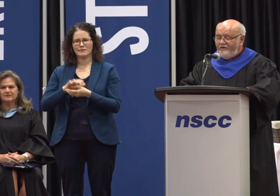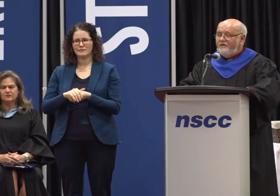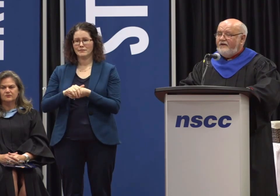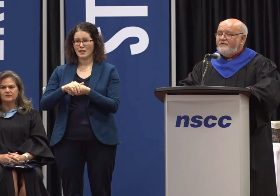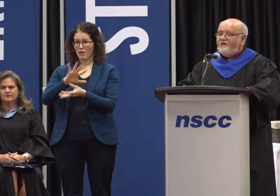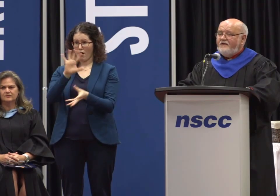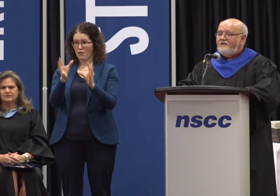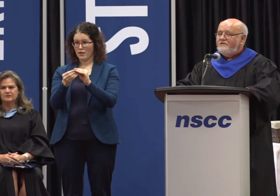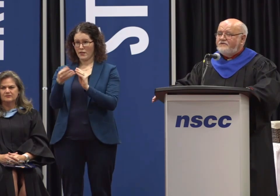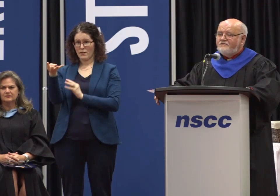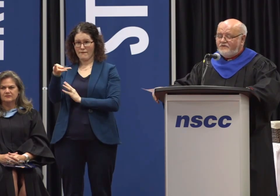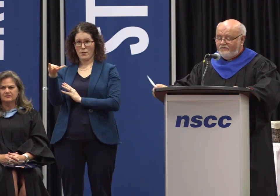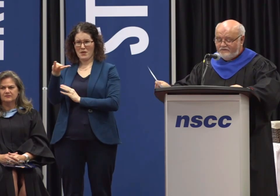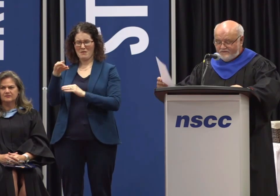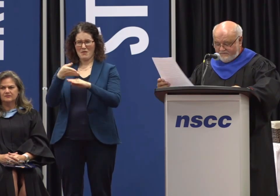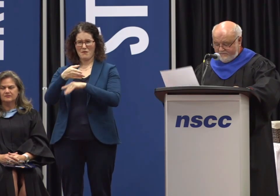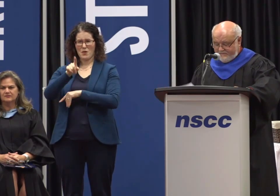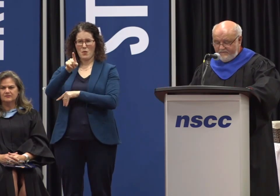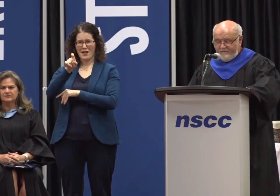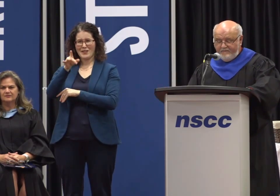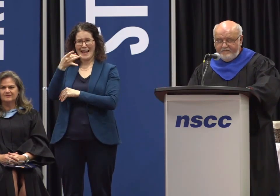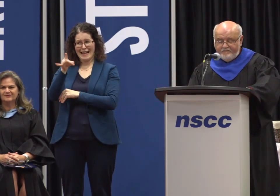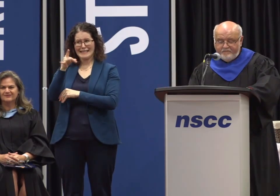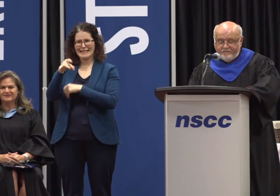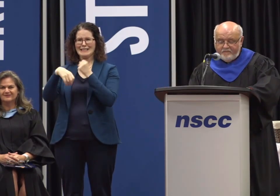over 118 years of service.